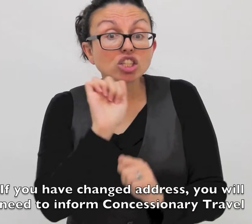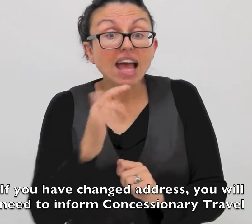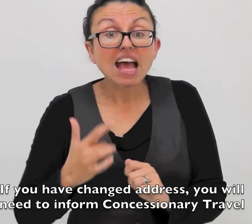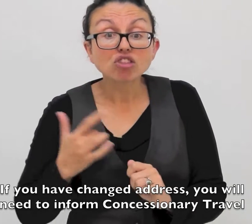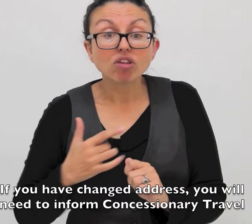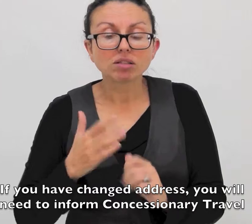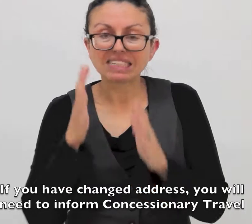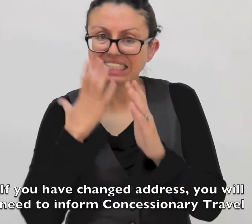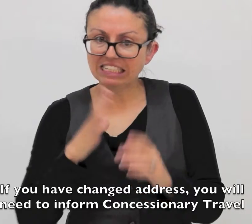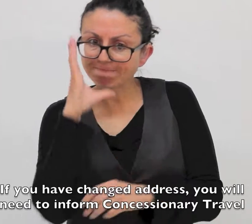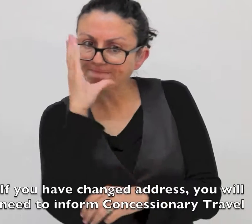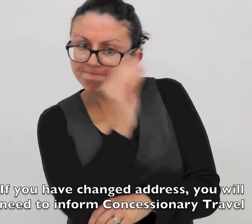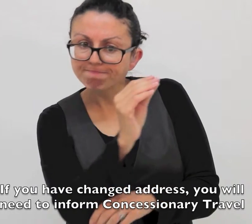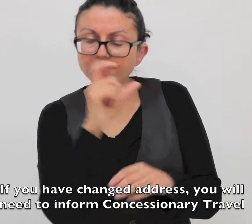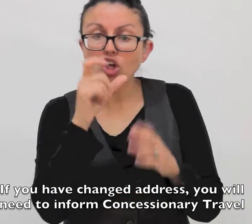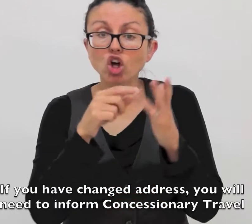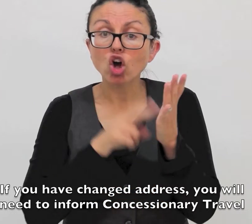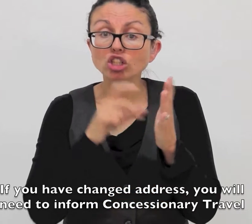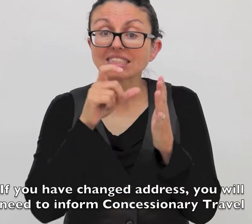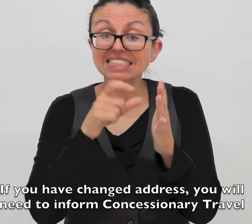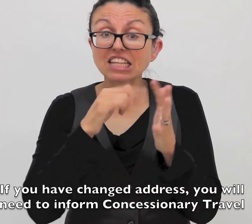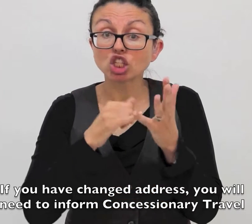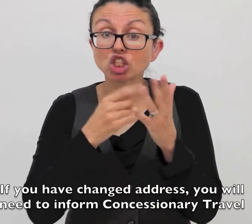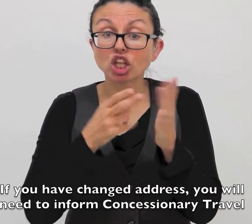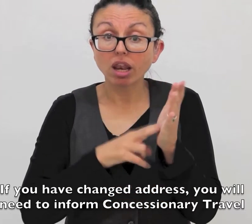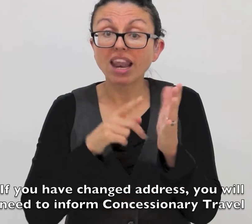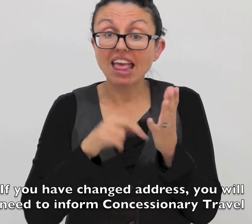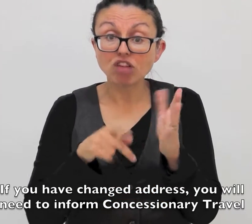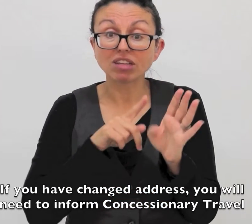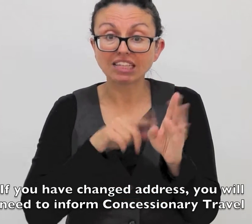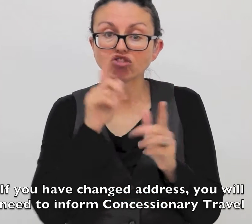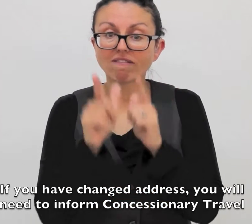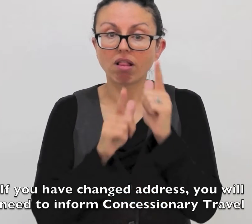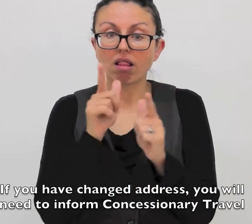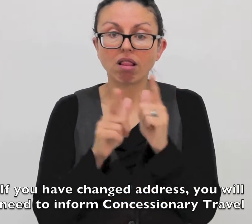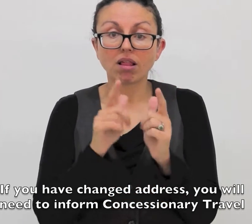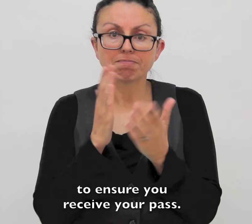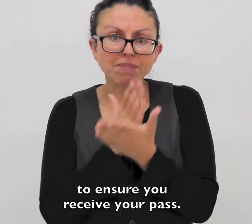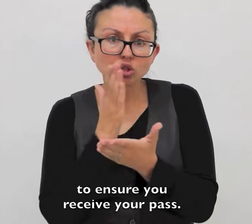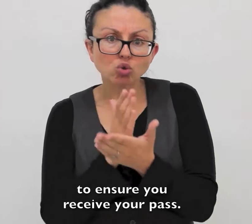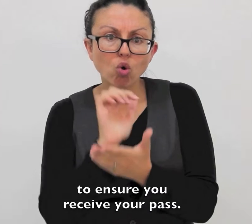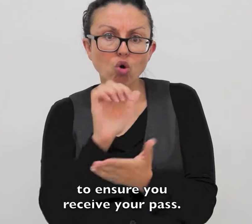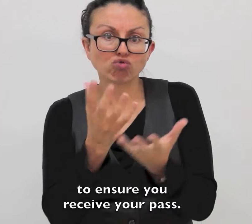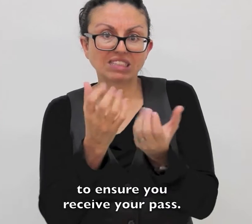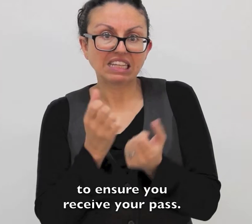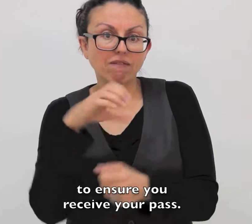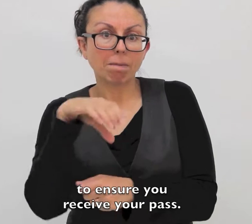If you have changed your address, you will need to inform Concessionary Travel to ensure